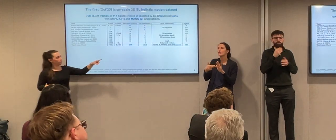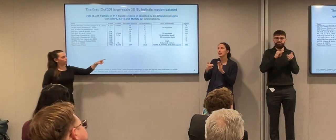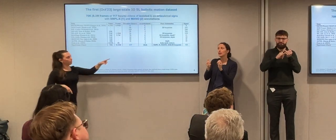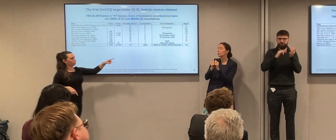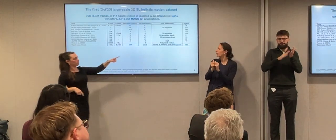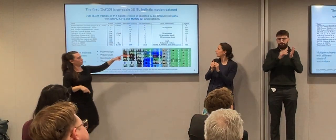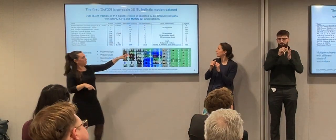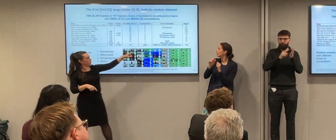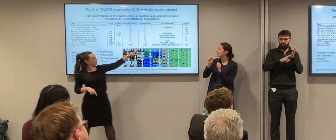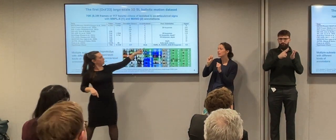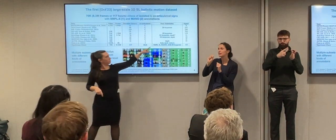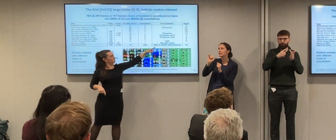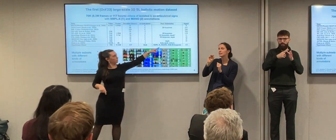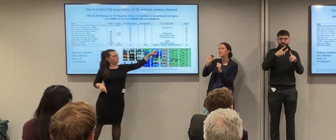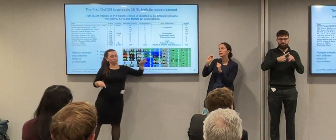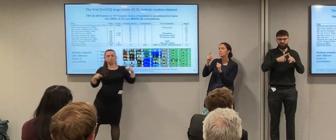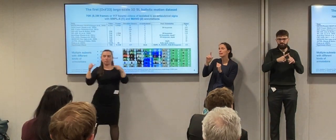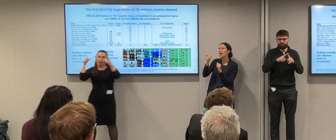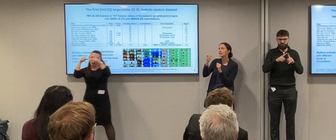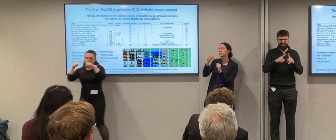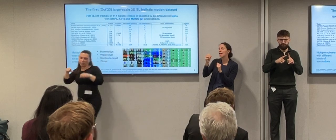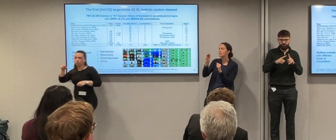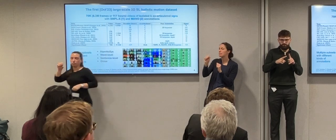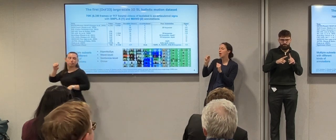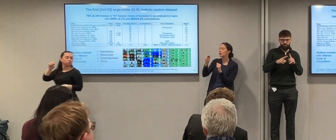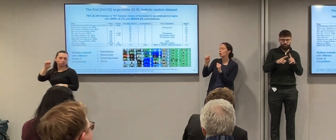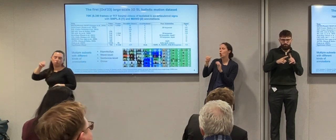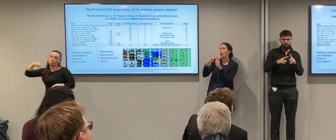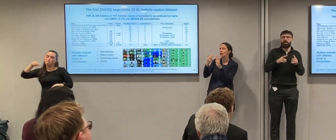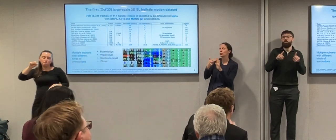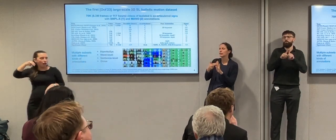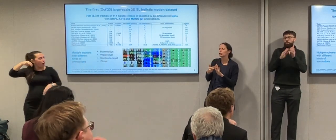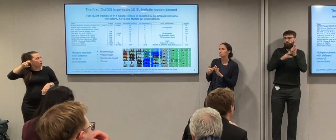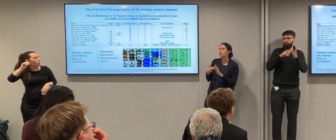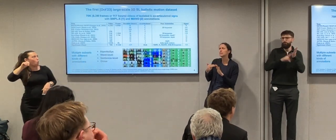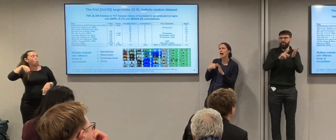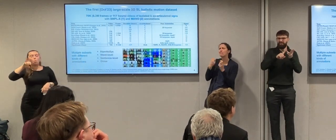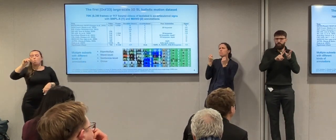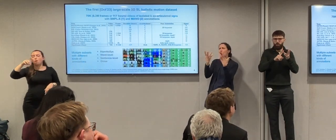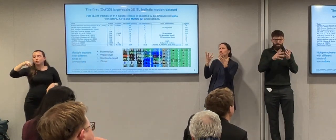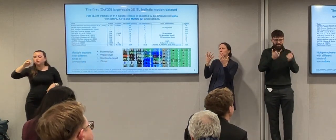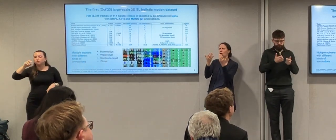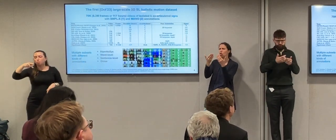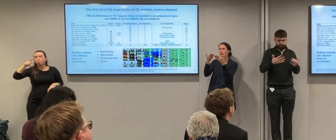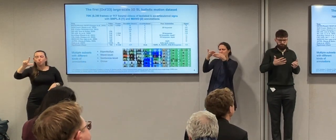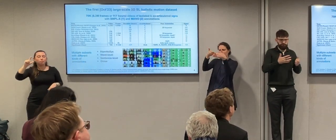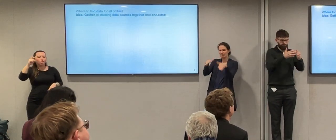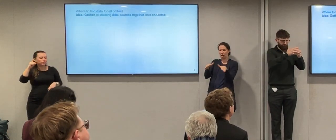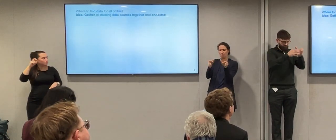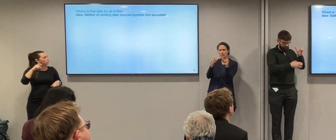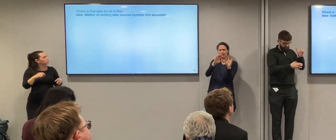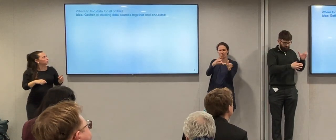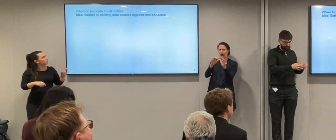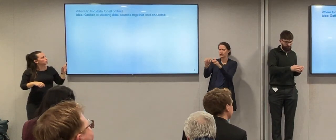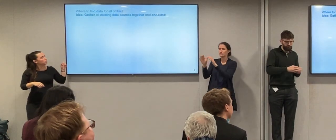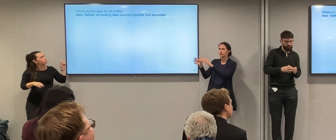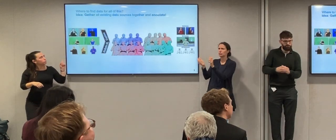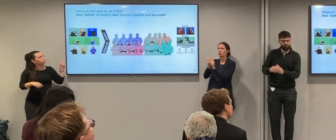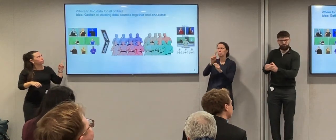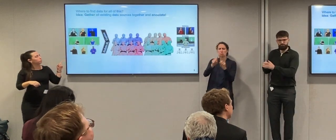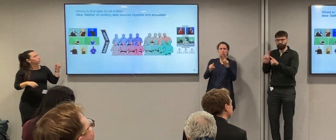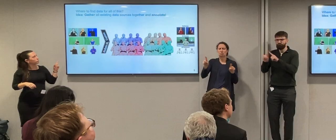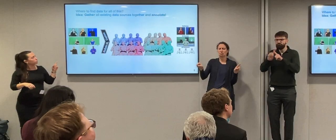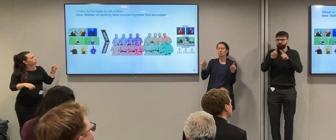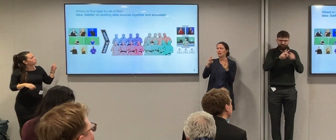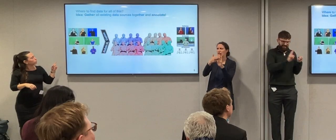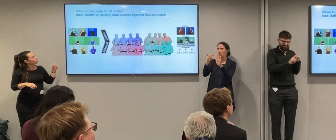annotations. Right, and it contains multiple subsets with different kinds of annotations, essentially.